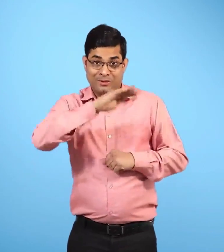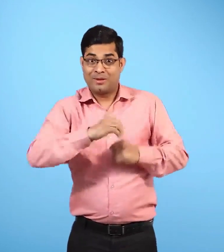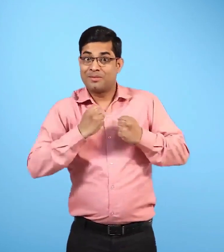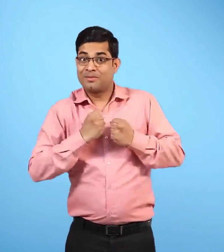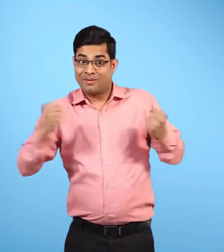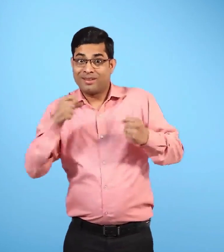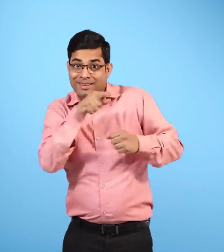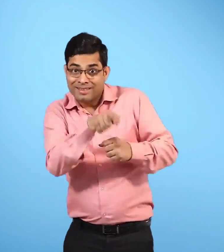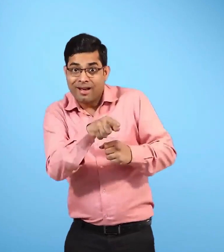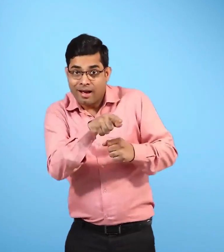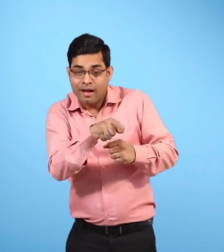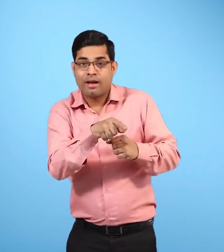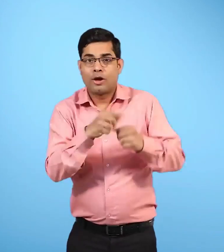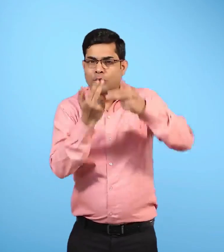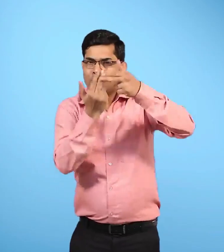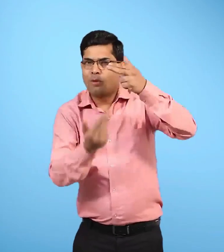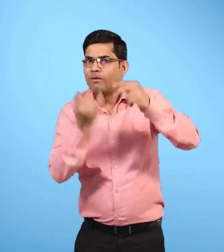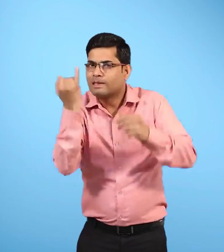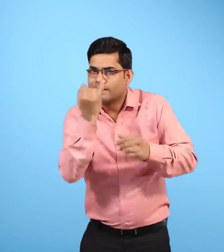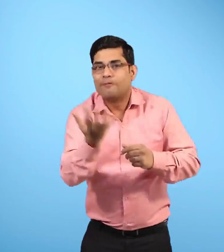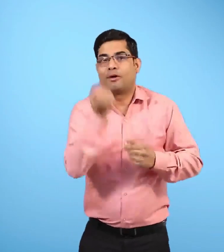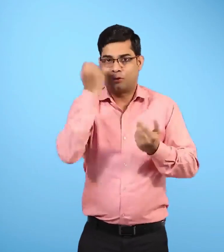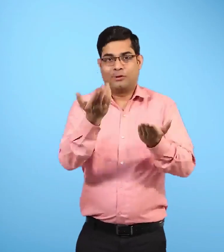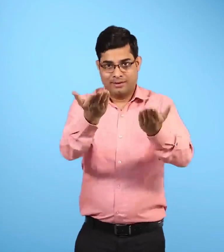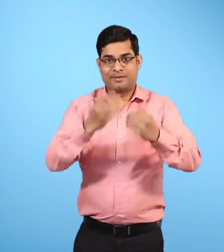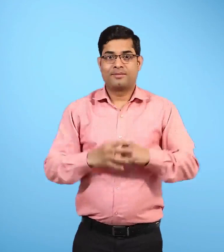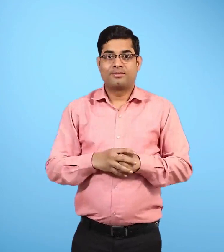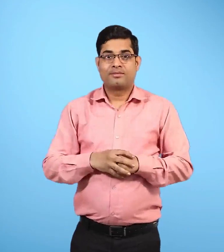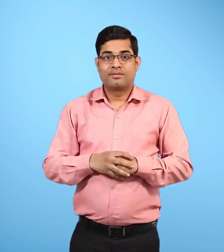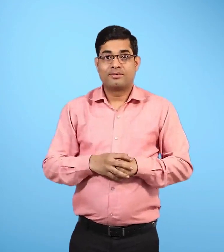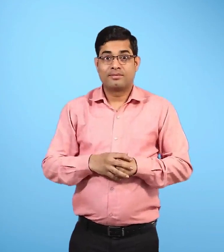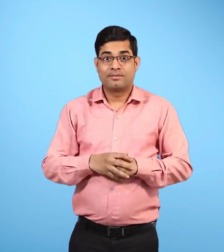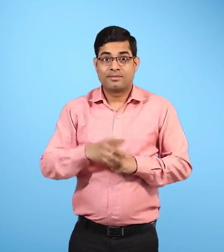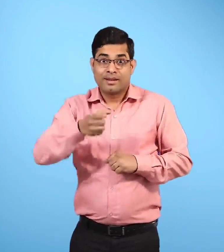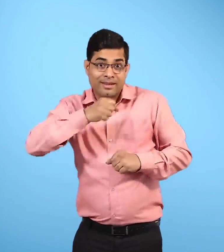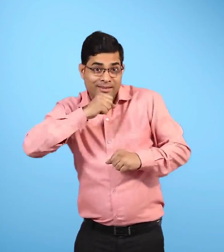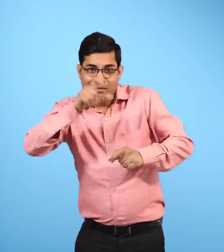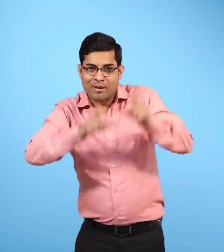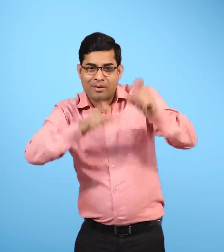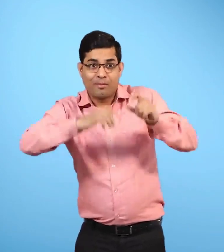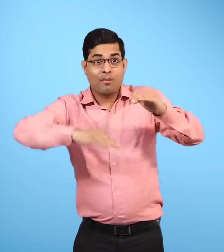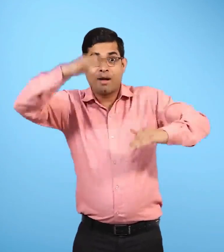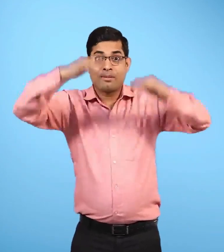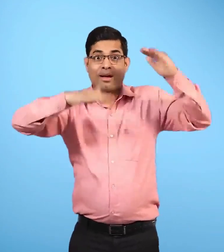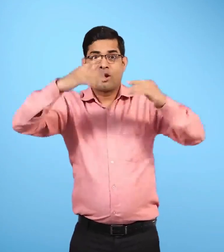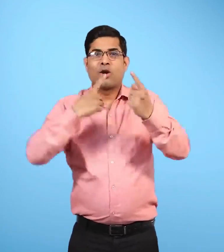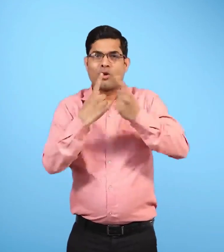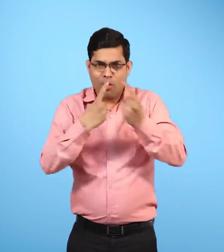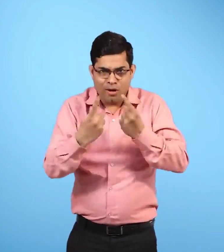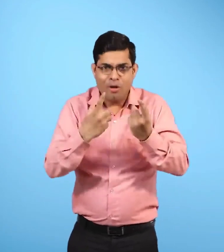Find one story of bravery about a child. You can search for the story by talking to older people